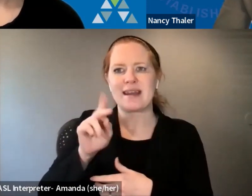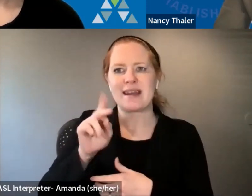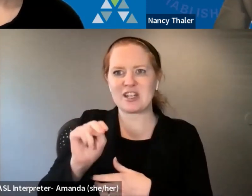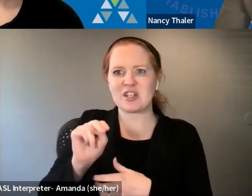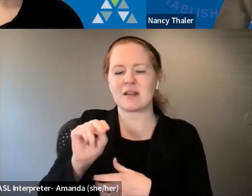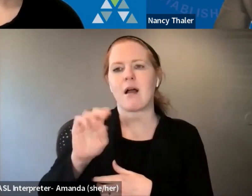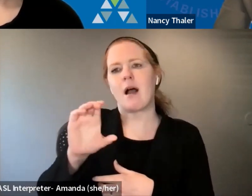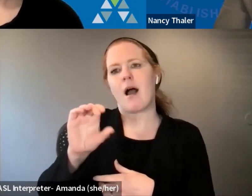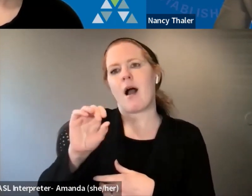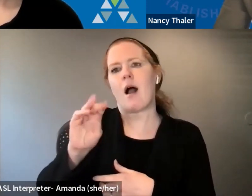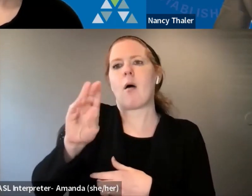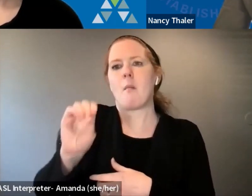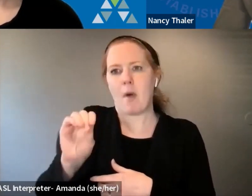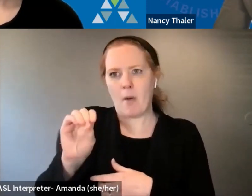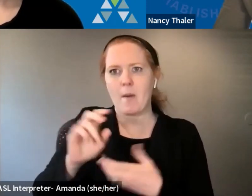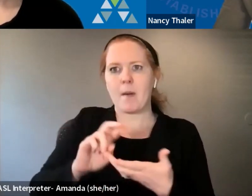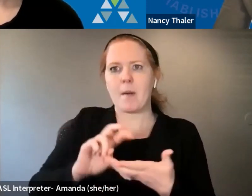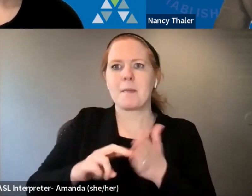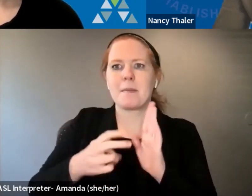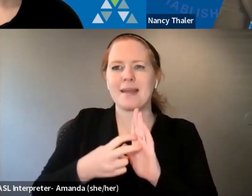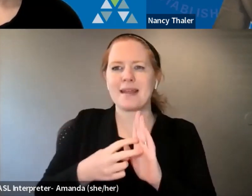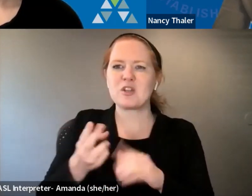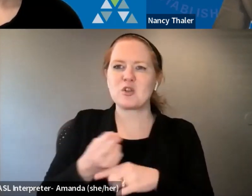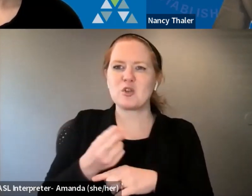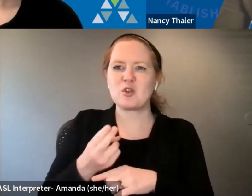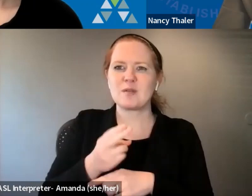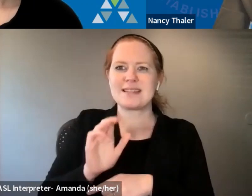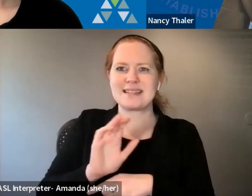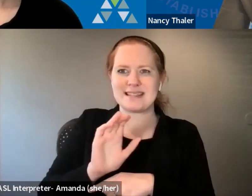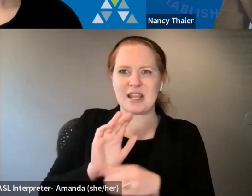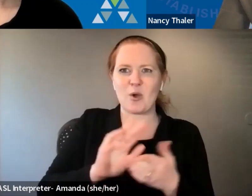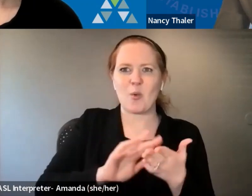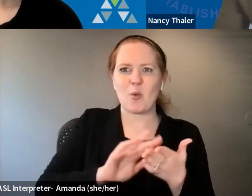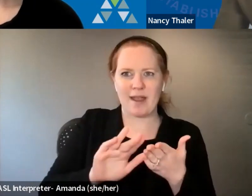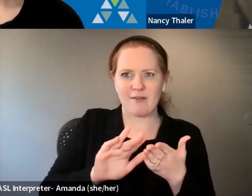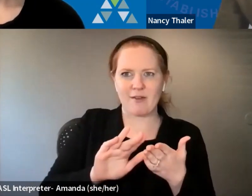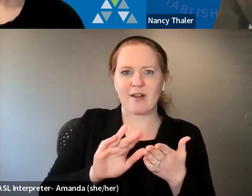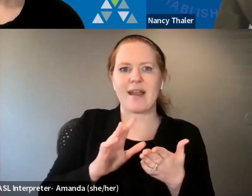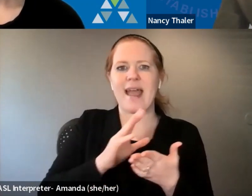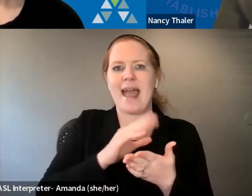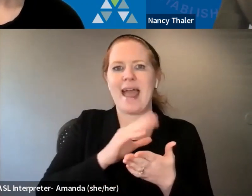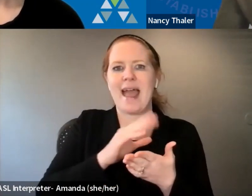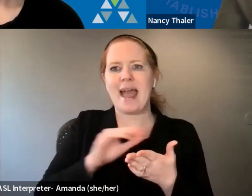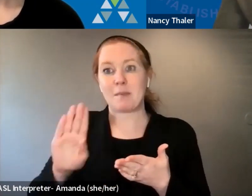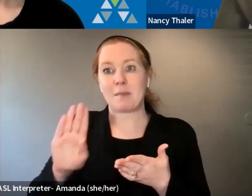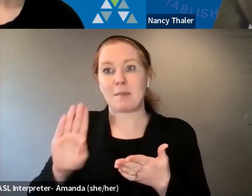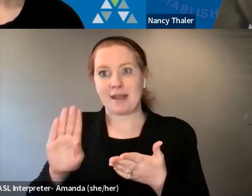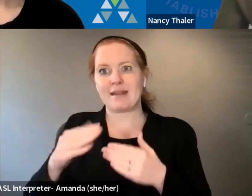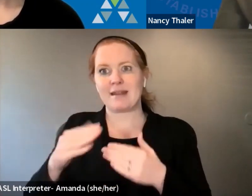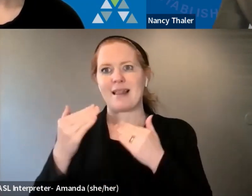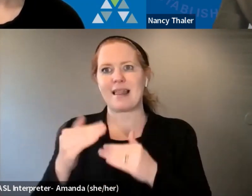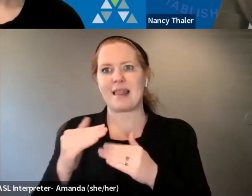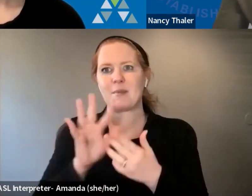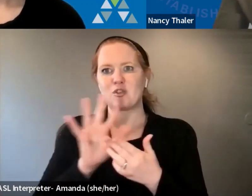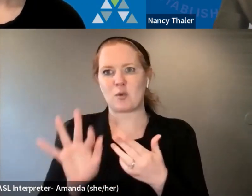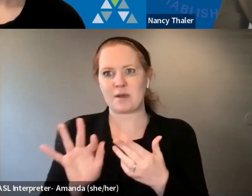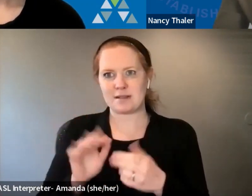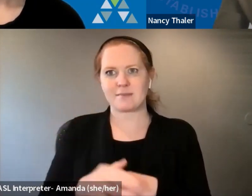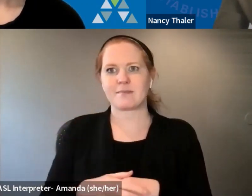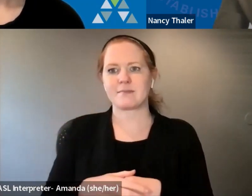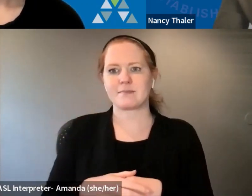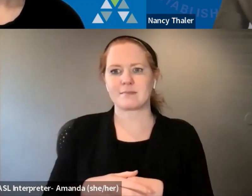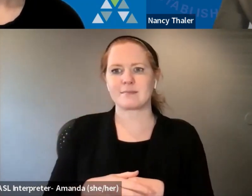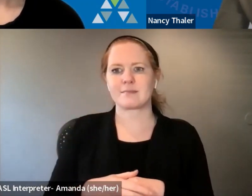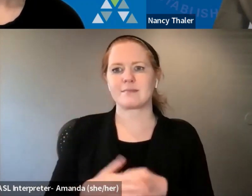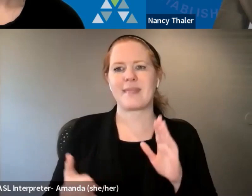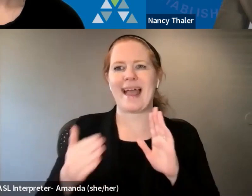it means that they're using a C waiver and B to limit choice. Again, that's